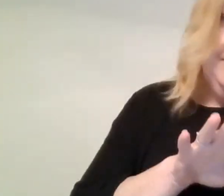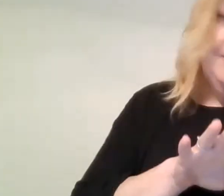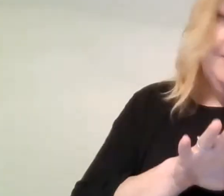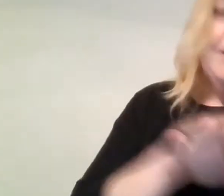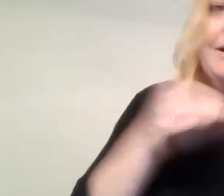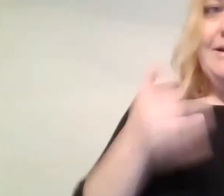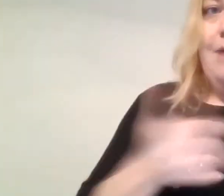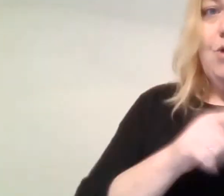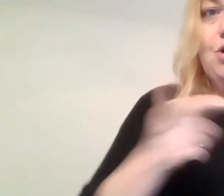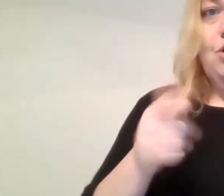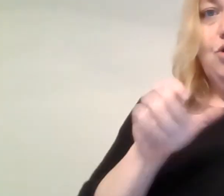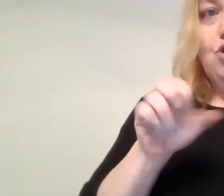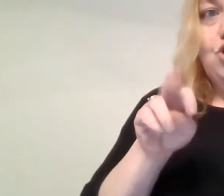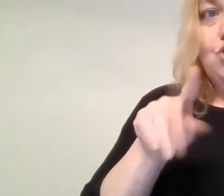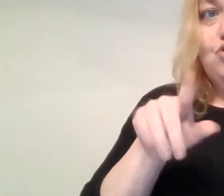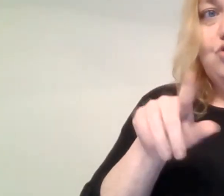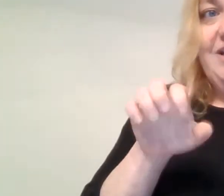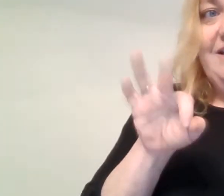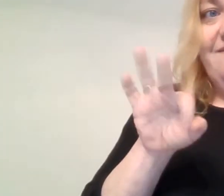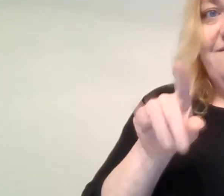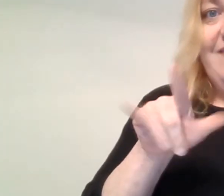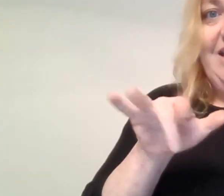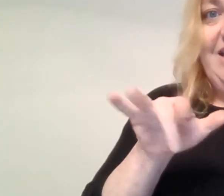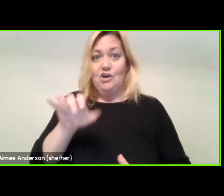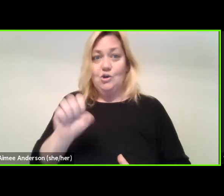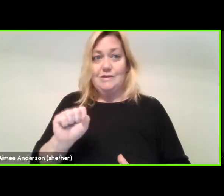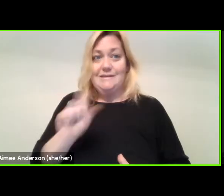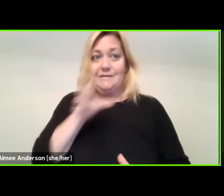Eugene Fields, speaker in support.